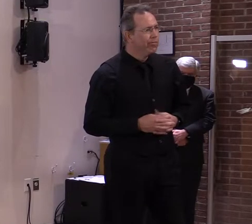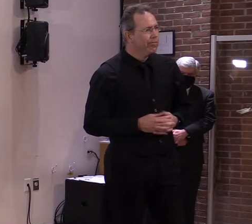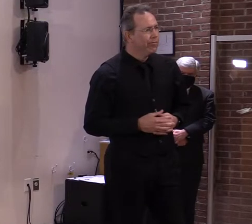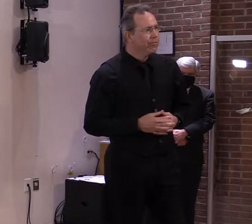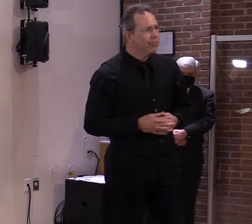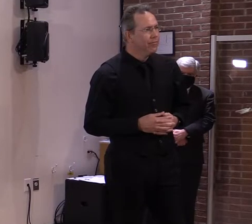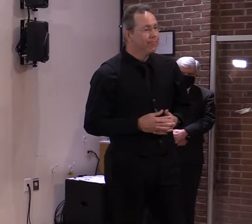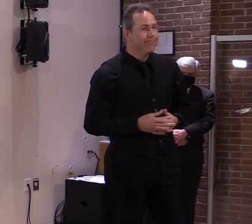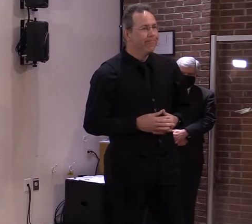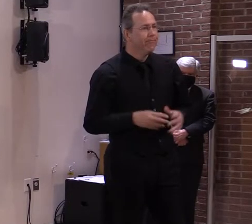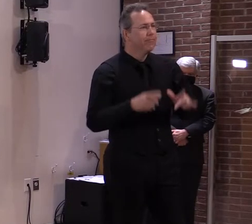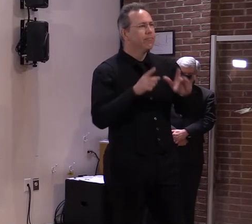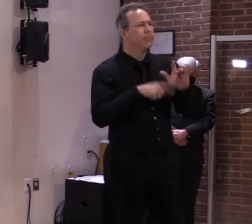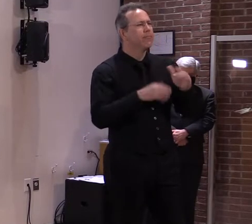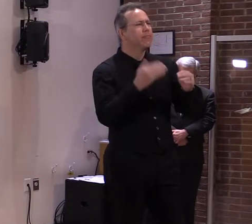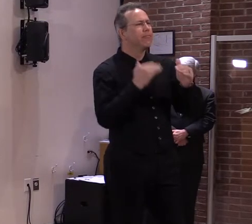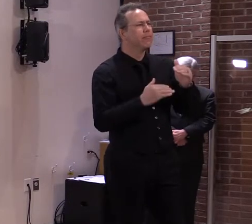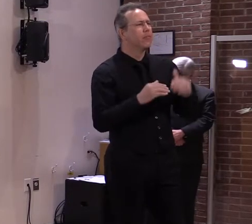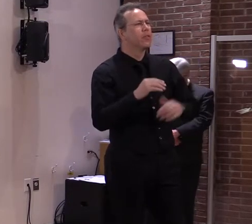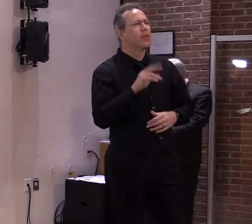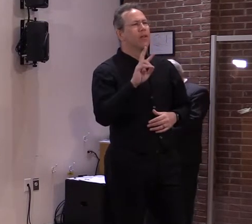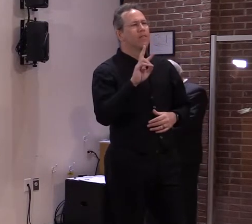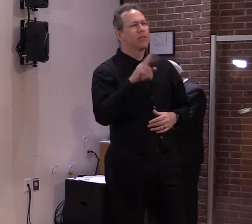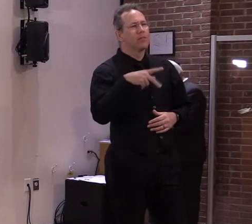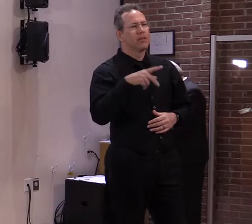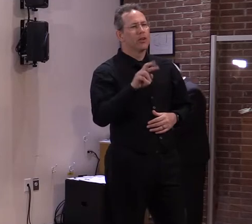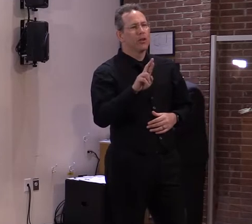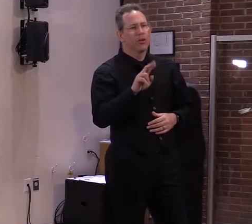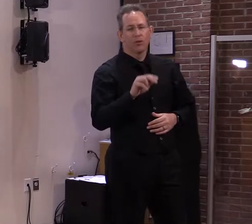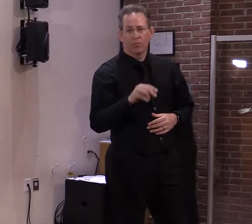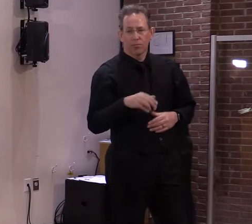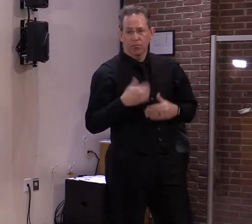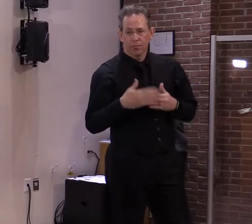Okay, we'll go to Peter Hirschfeld, VPR.